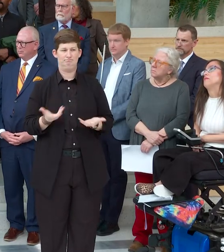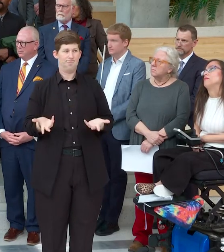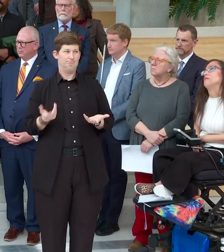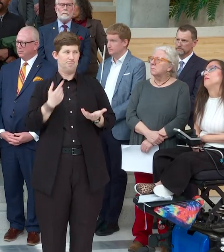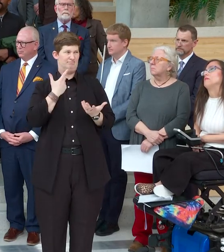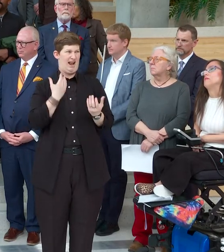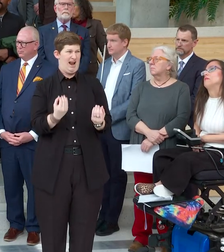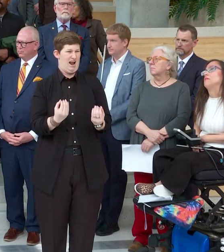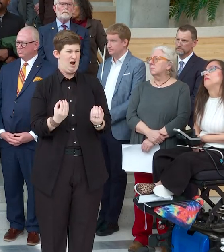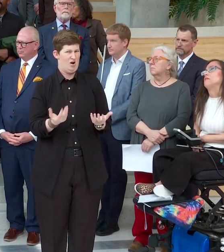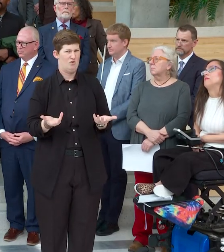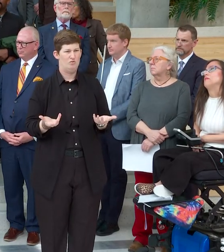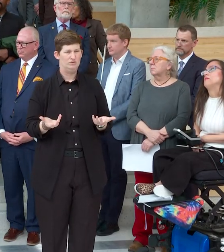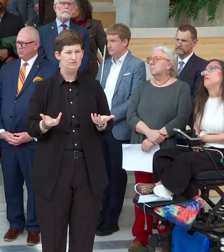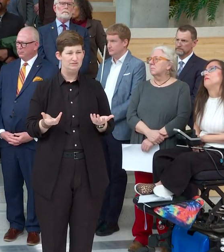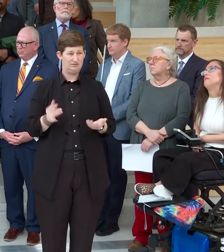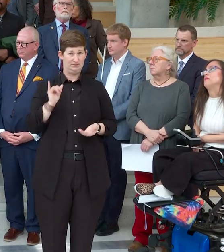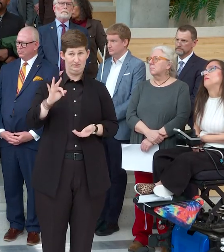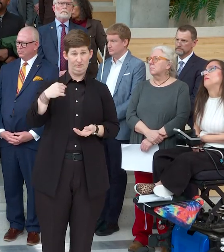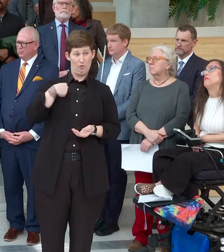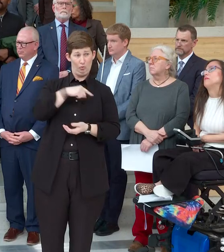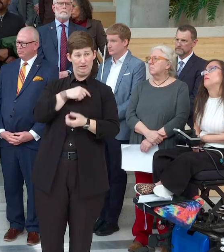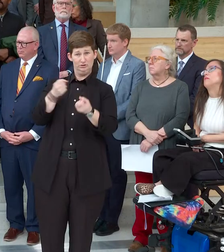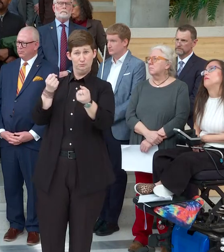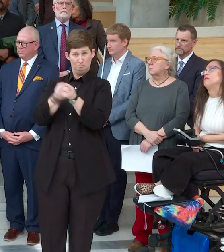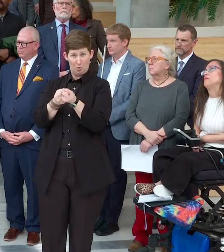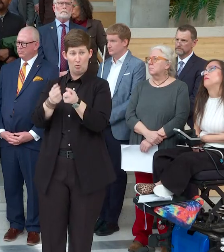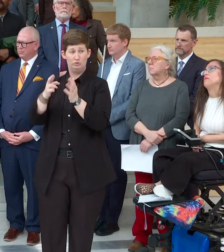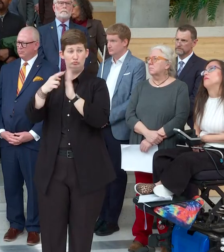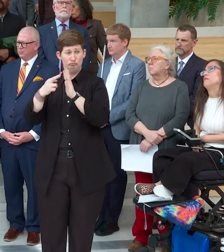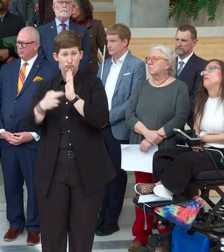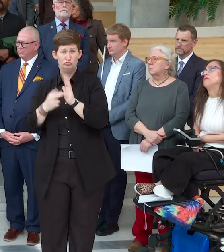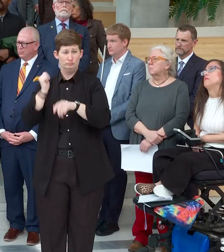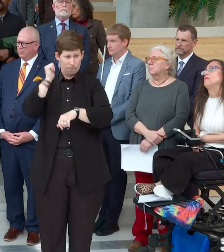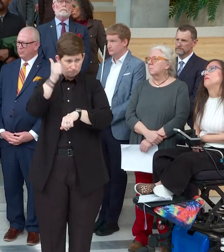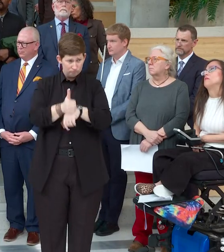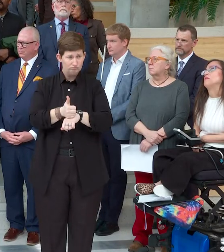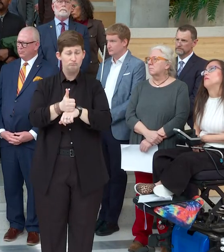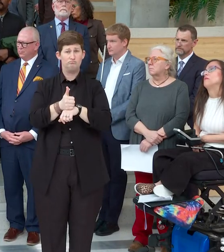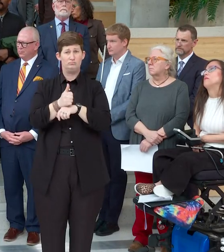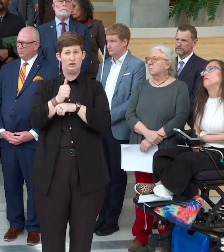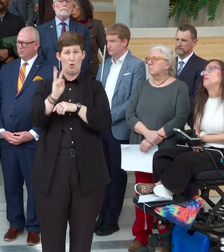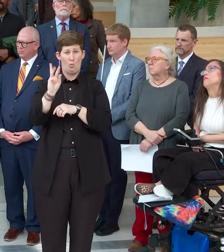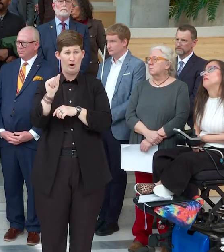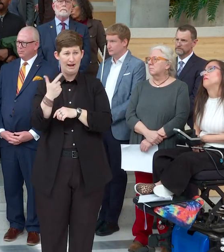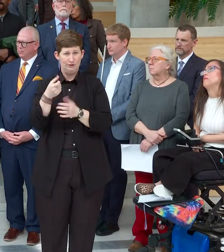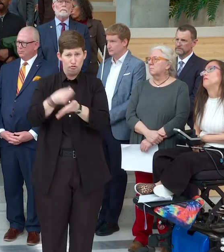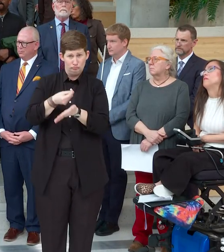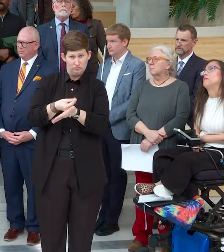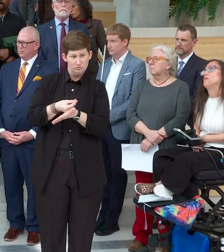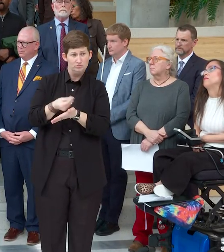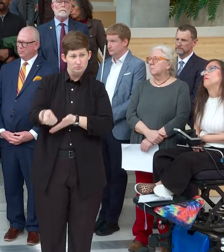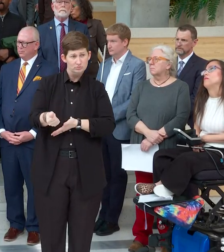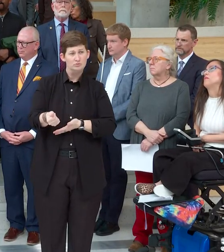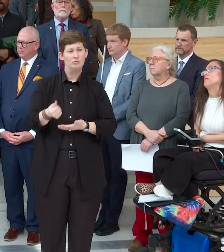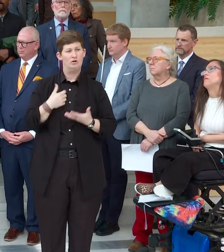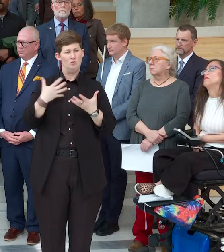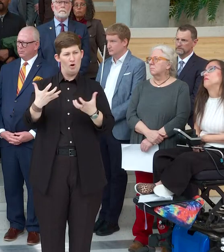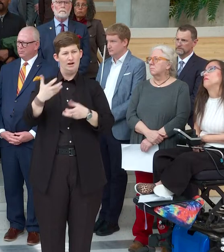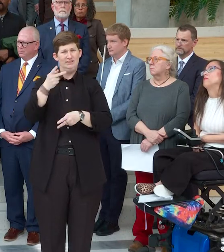If we're for the regulation to set the wage, and obviously we're for the regulation to keep people